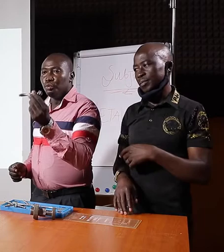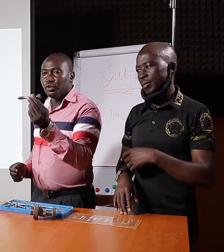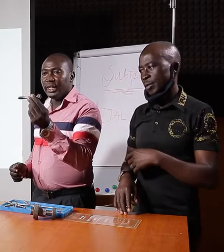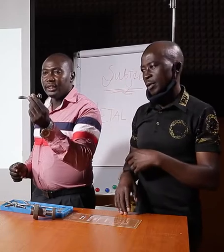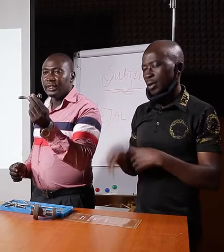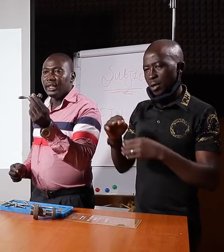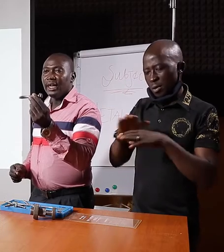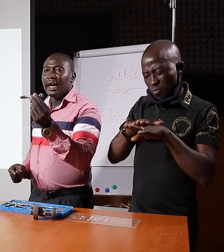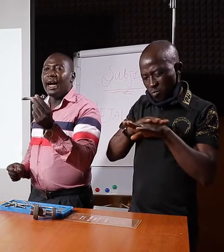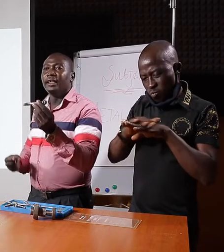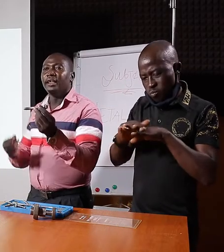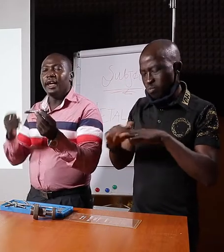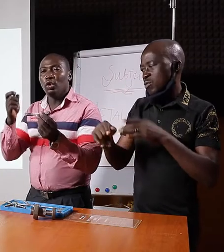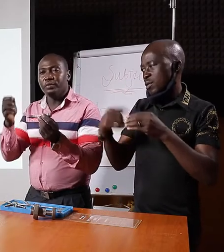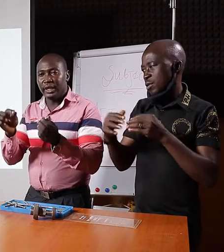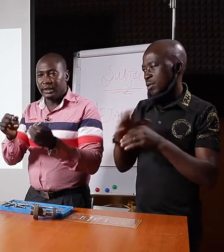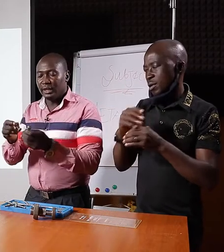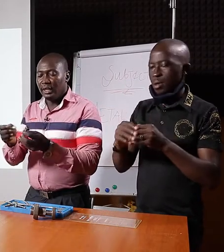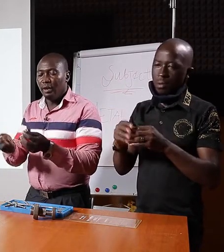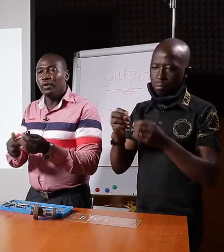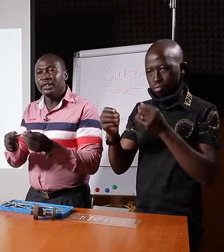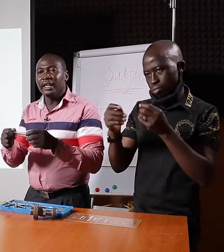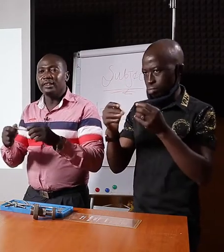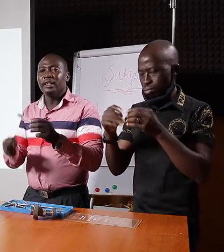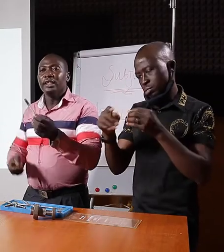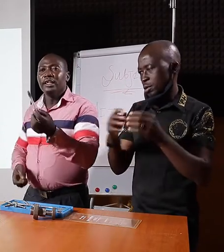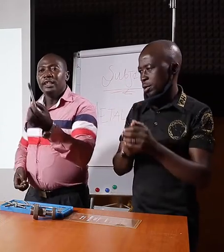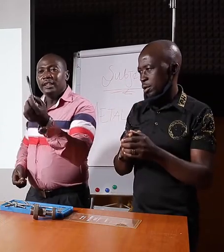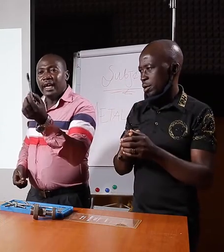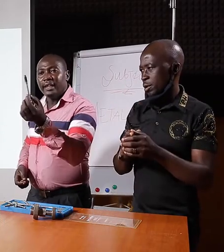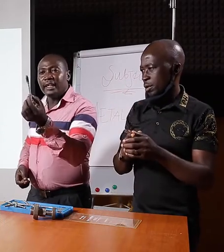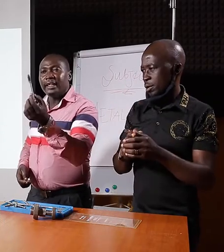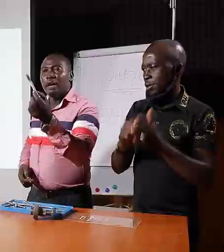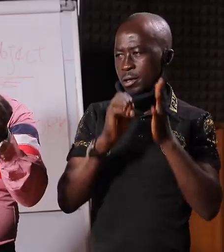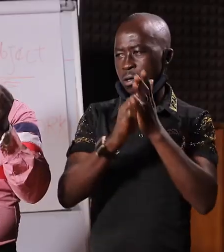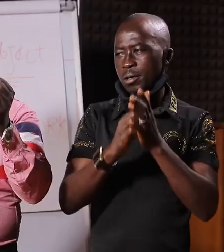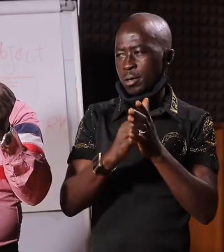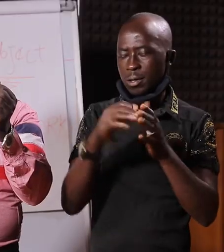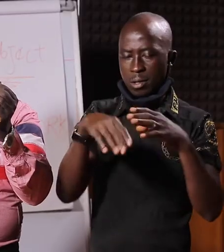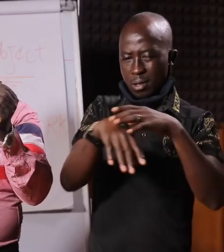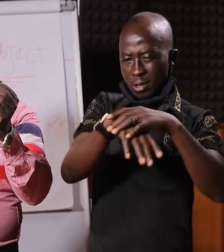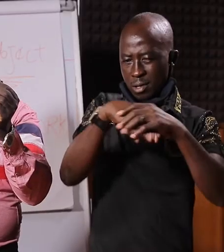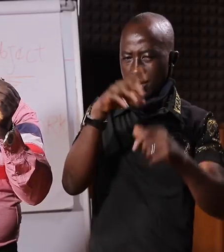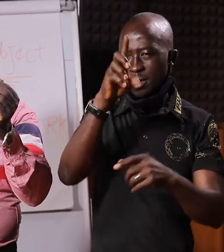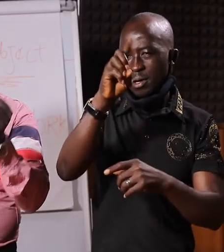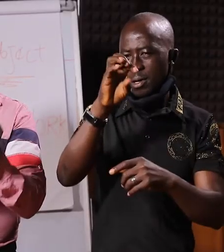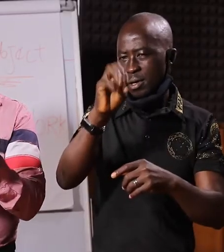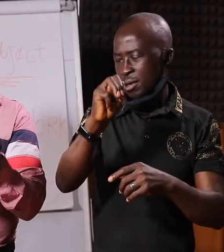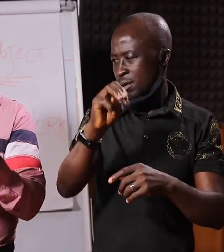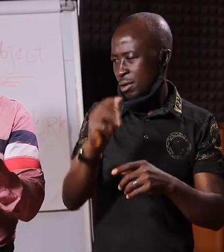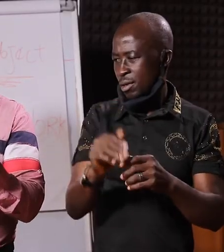the smooth thread and a rough thread. For instance, the external diameter of this thread